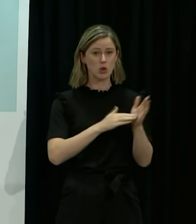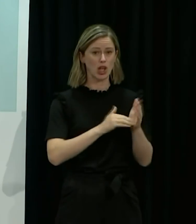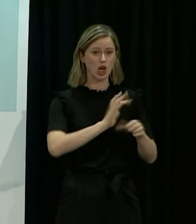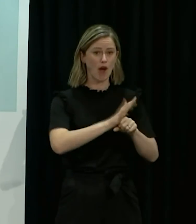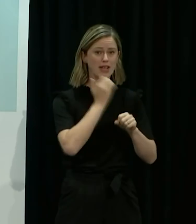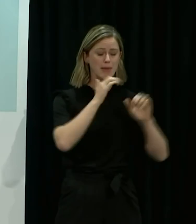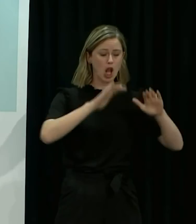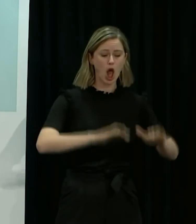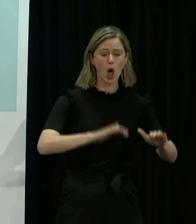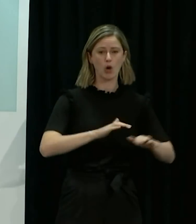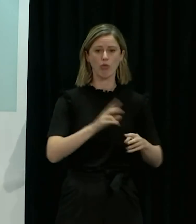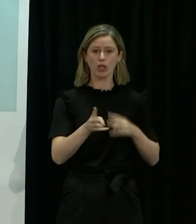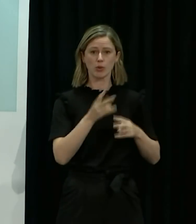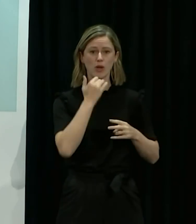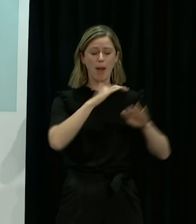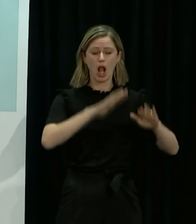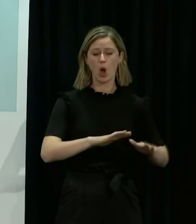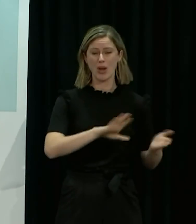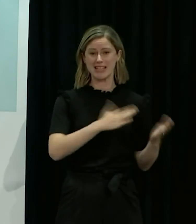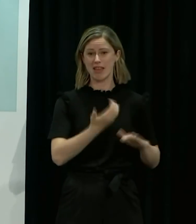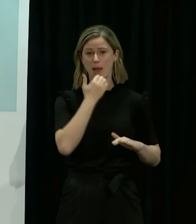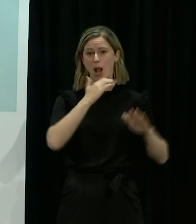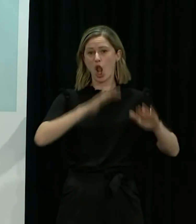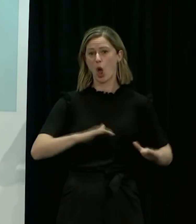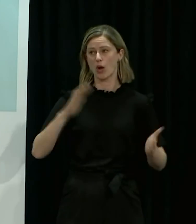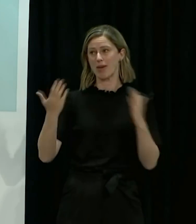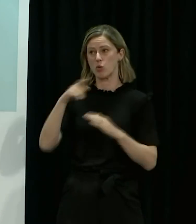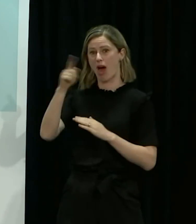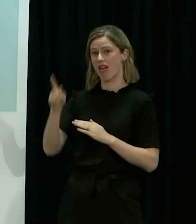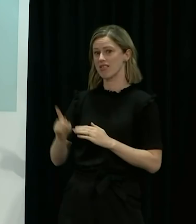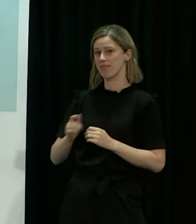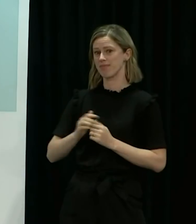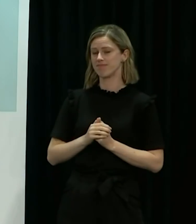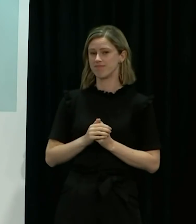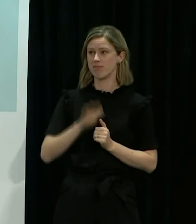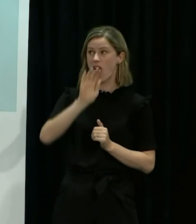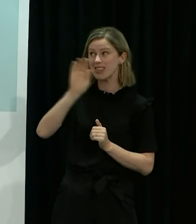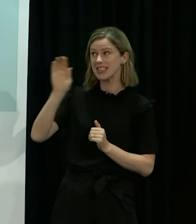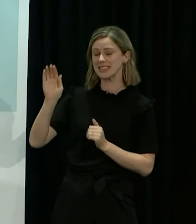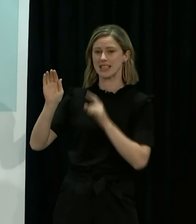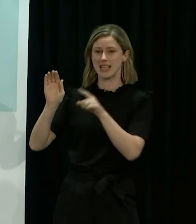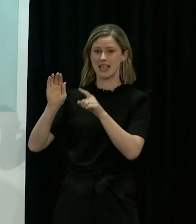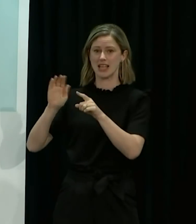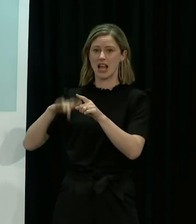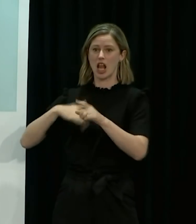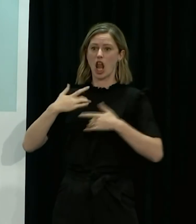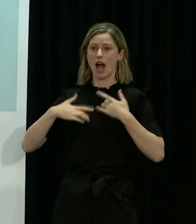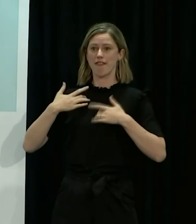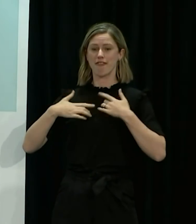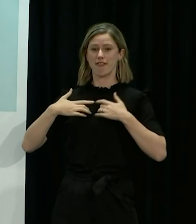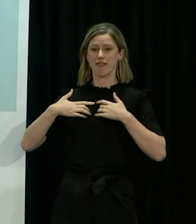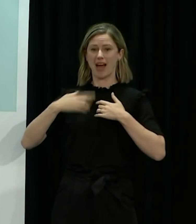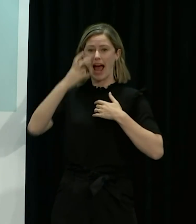rates, hospitalisations and death rates in the OECD. Where many other places saw their life expectancy